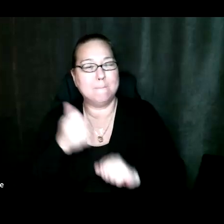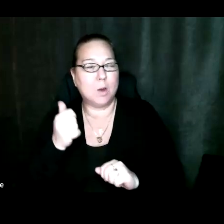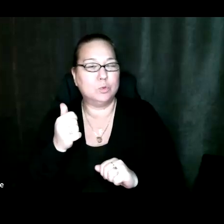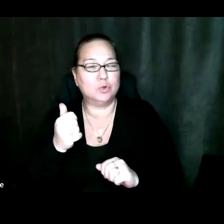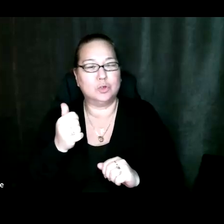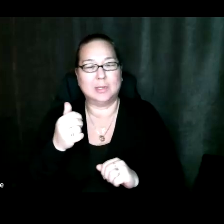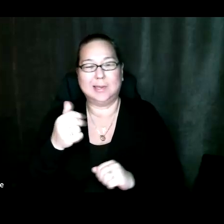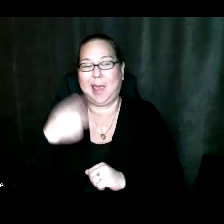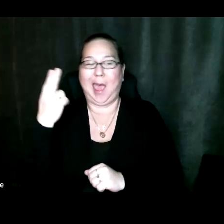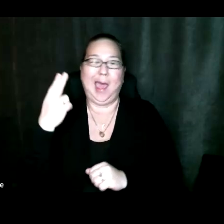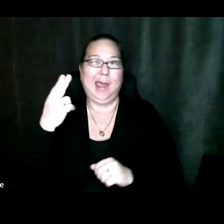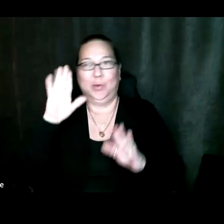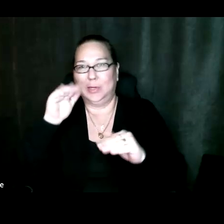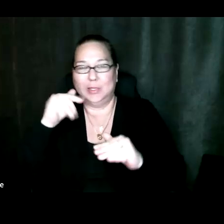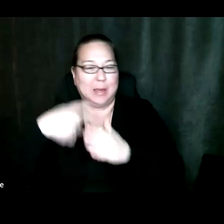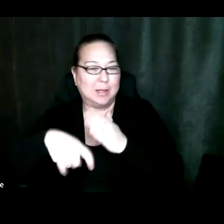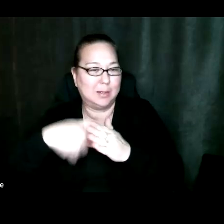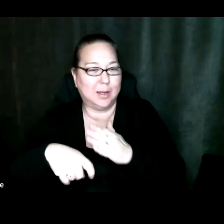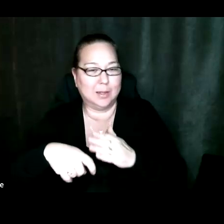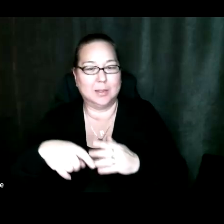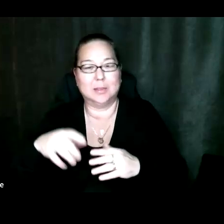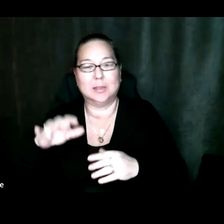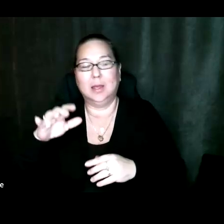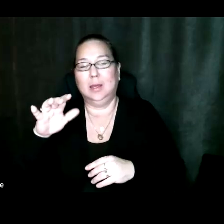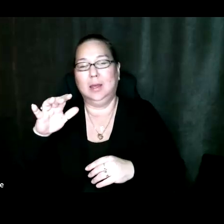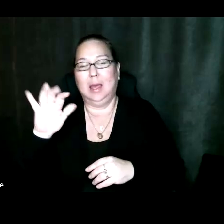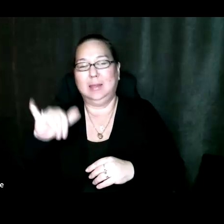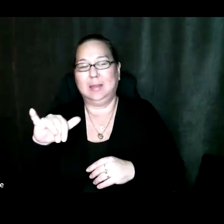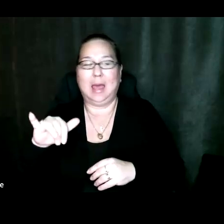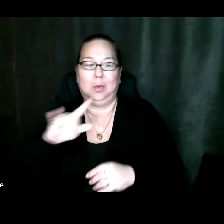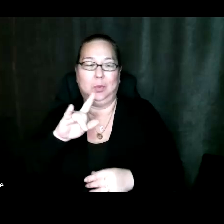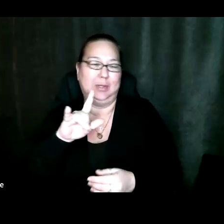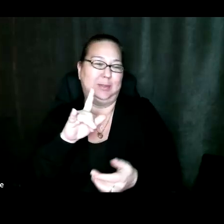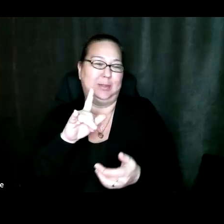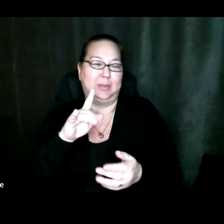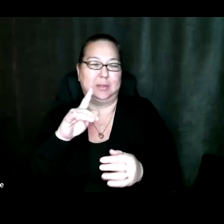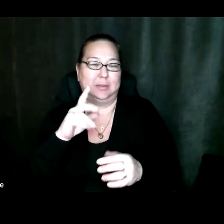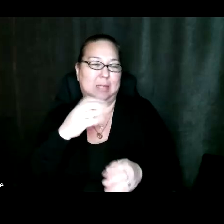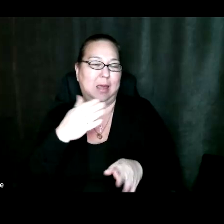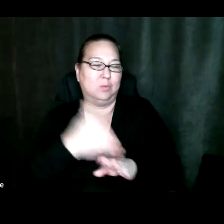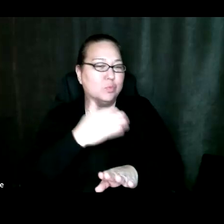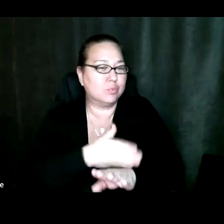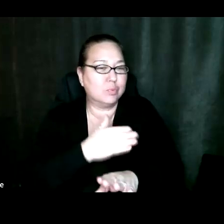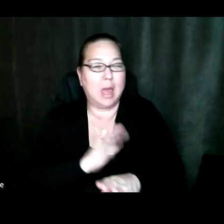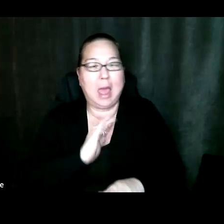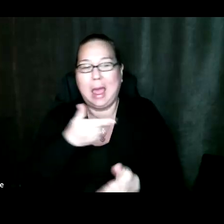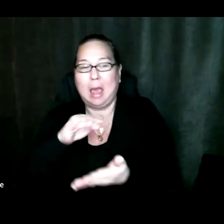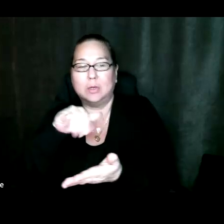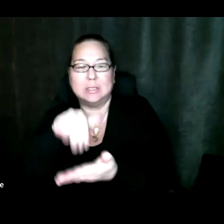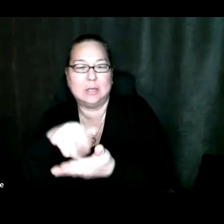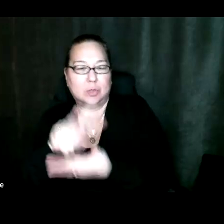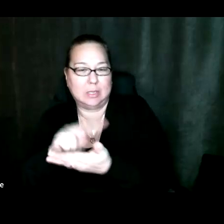some slight delays in the construction at our central kitchen that will allow for more efficient and effective delivery